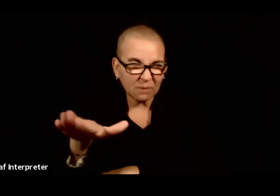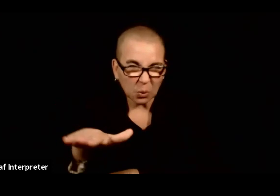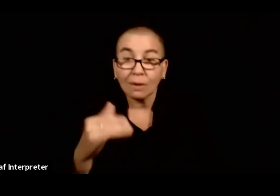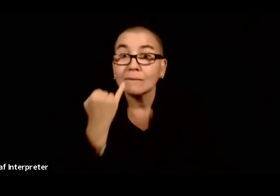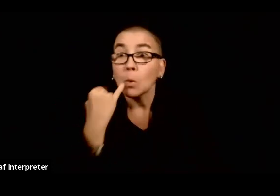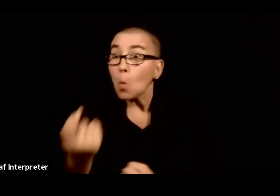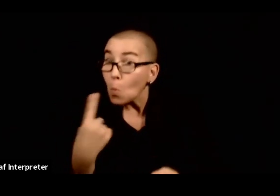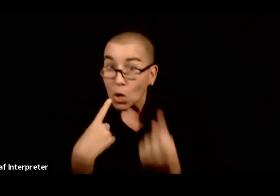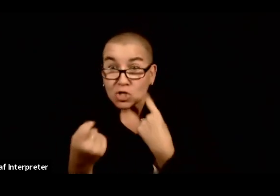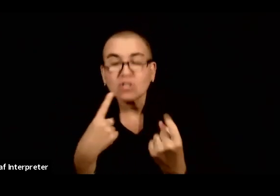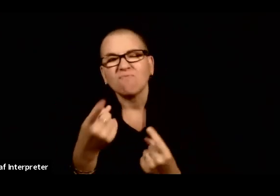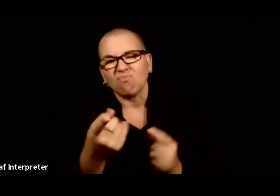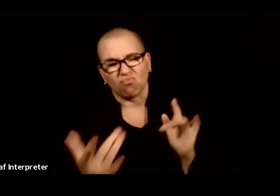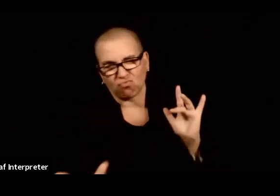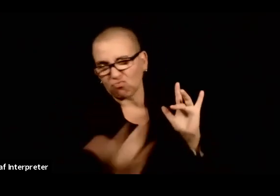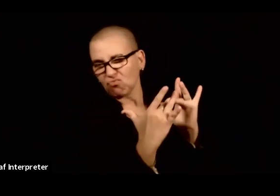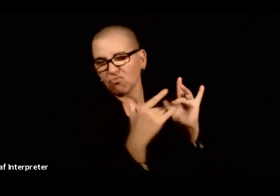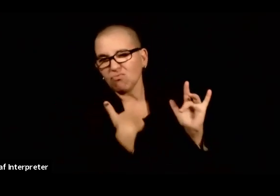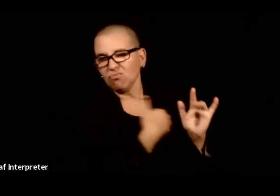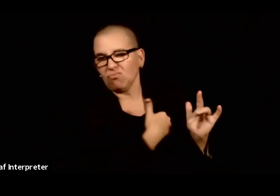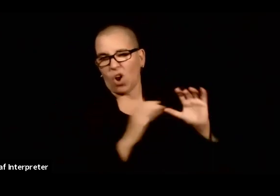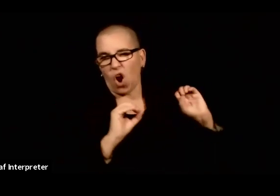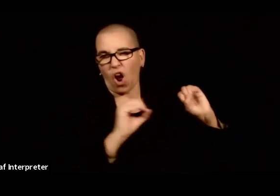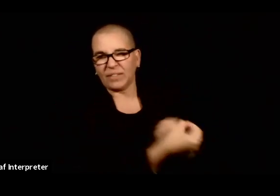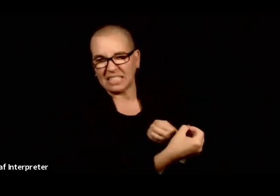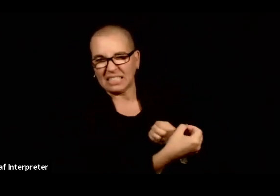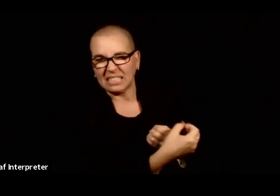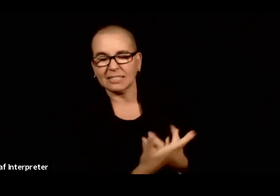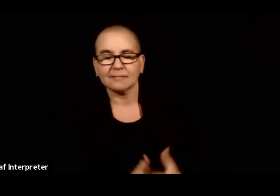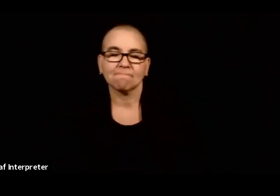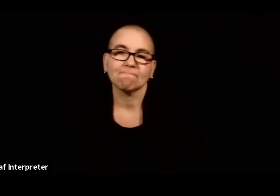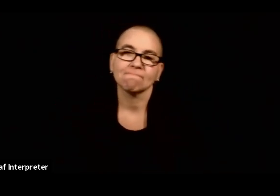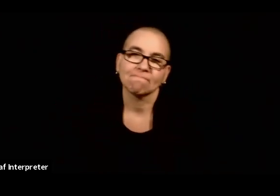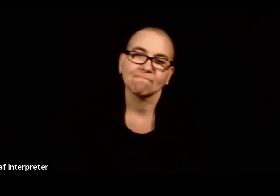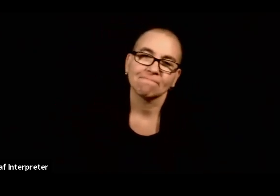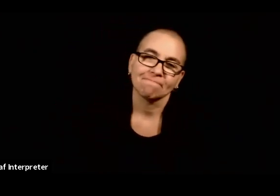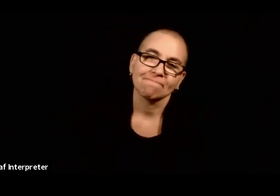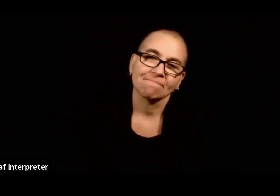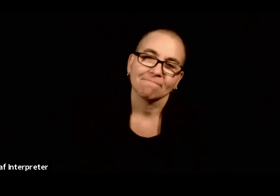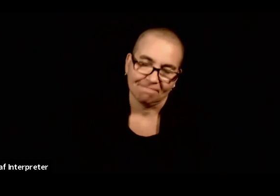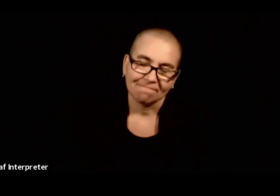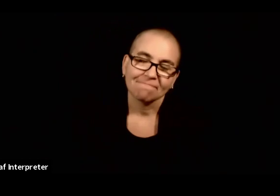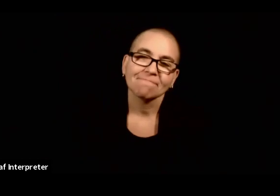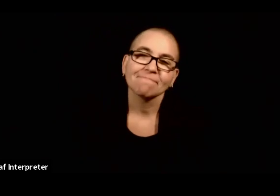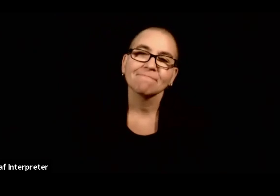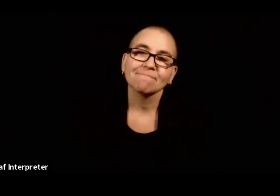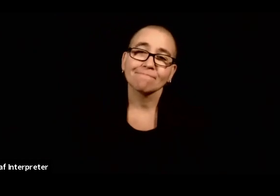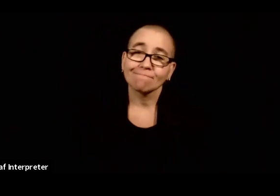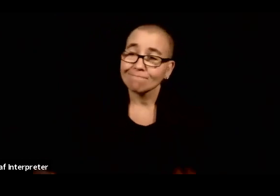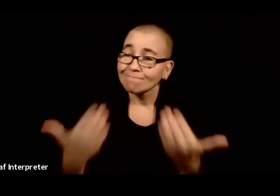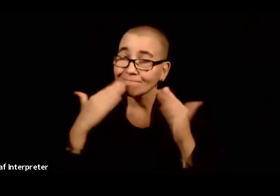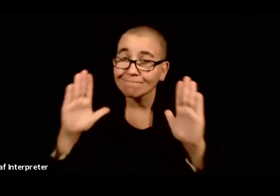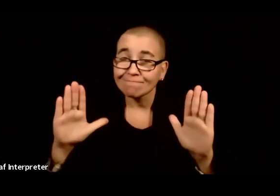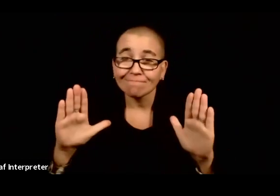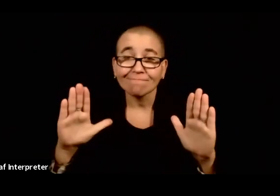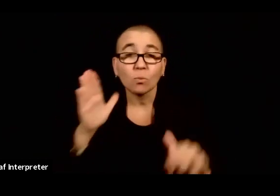call, please feel free to reach out to our communications office this afternoon. Have a good day, and we will be back with you again on Wednesday.